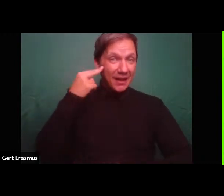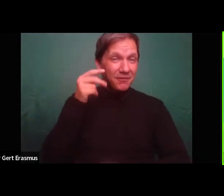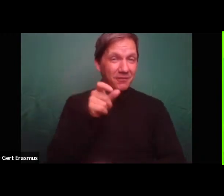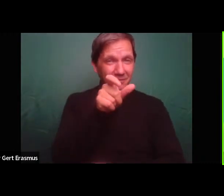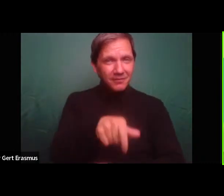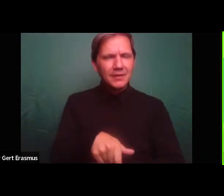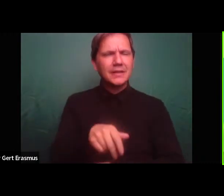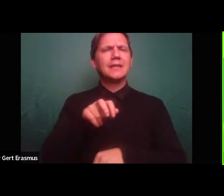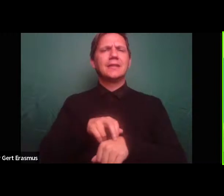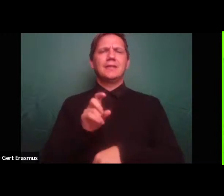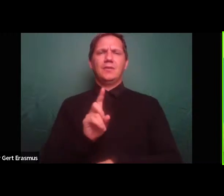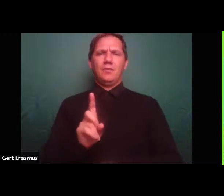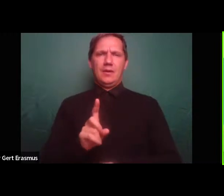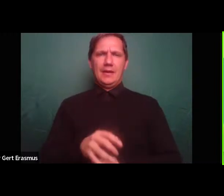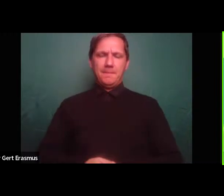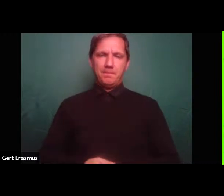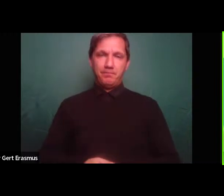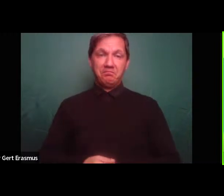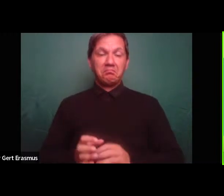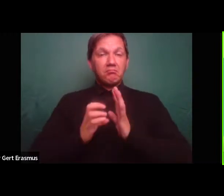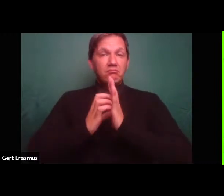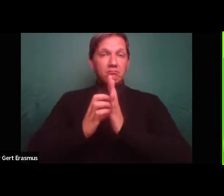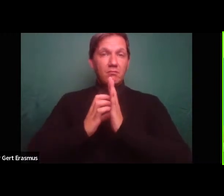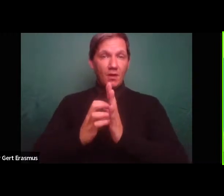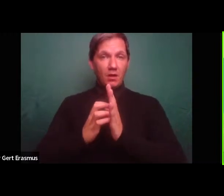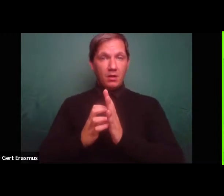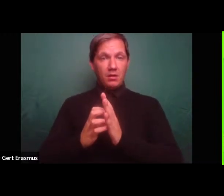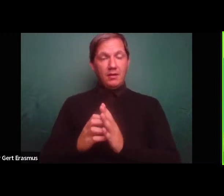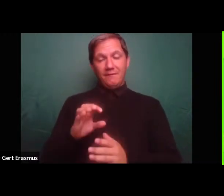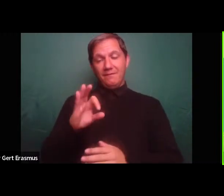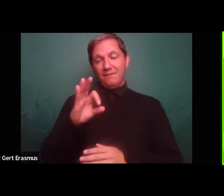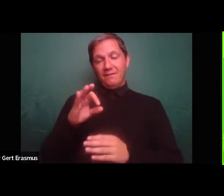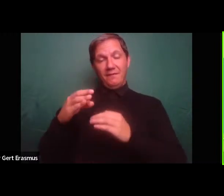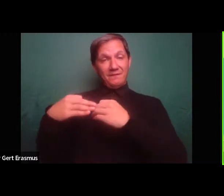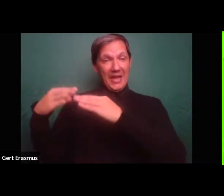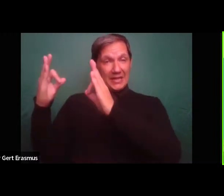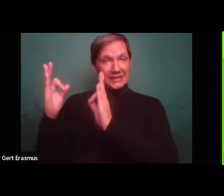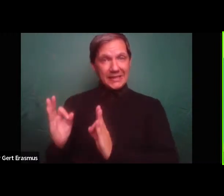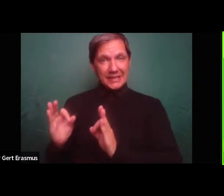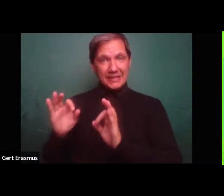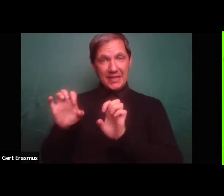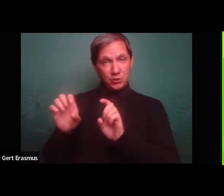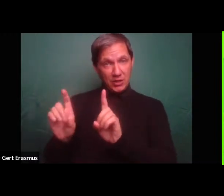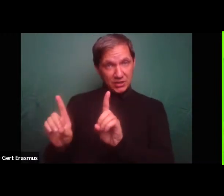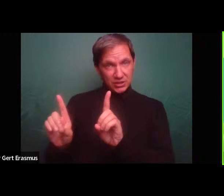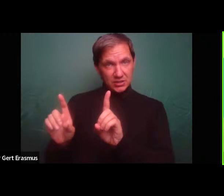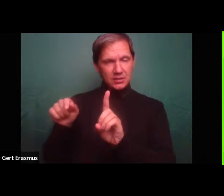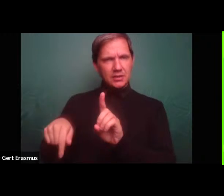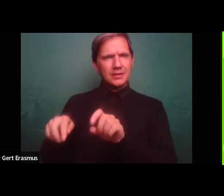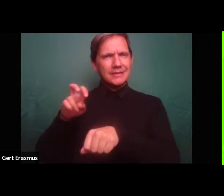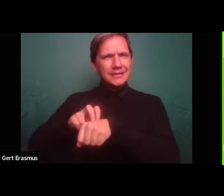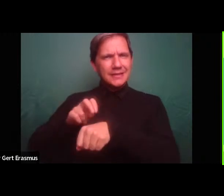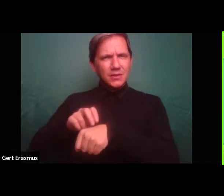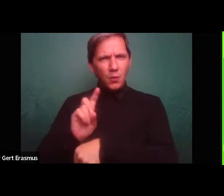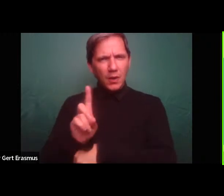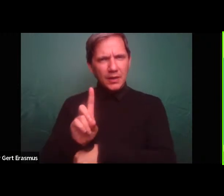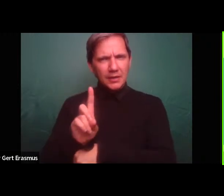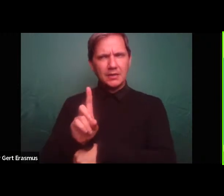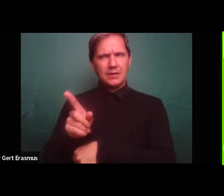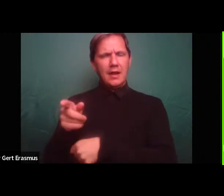an education faculty, some of the language requirements and even music education requirements are